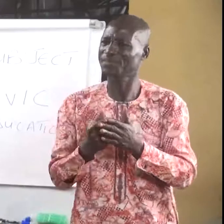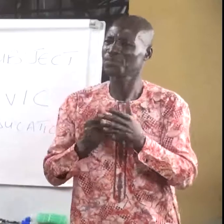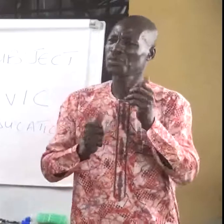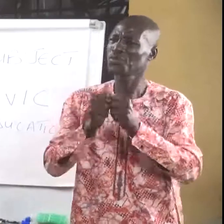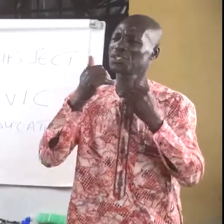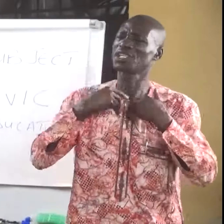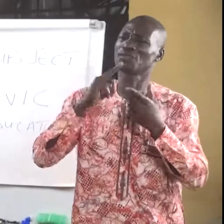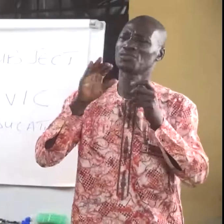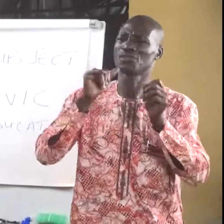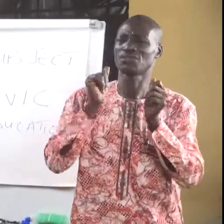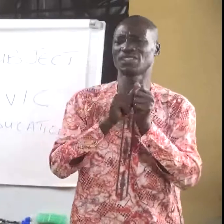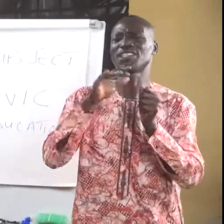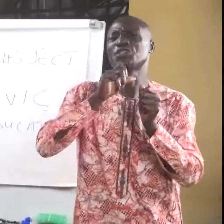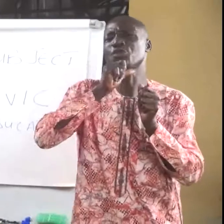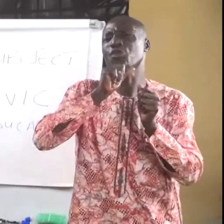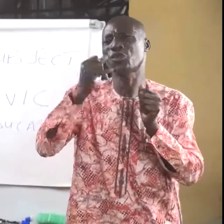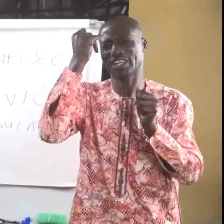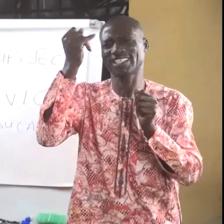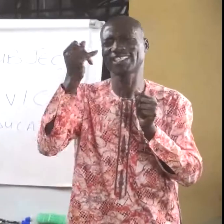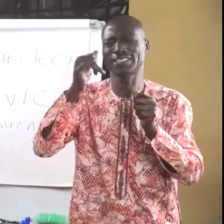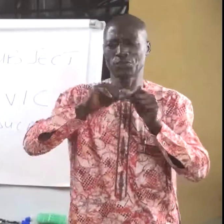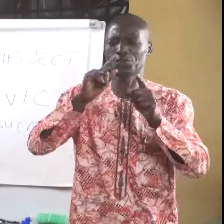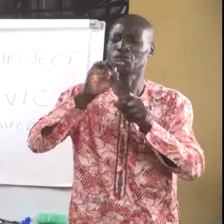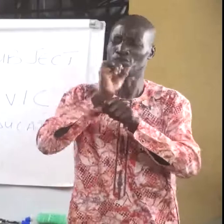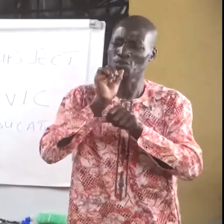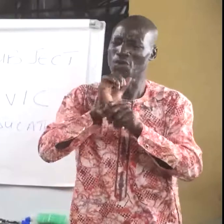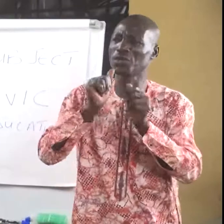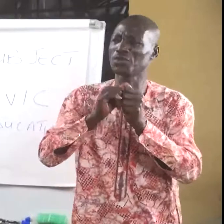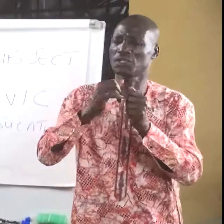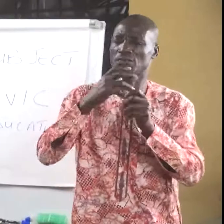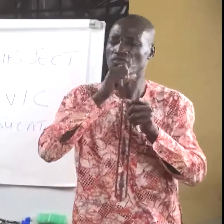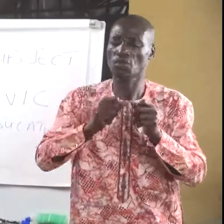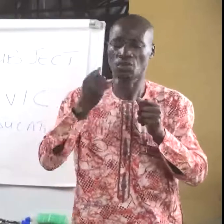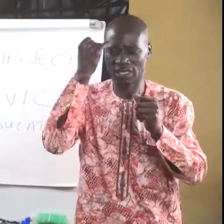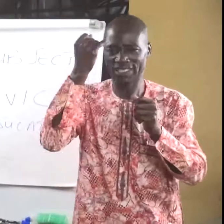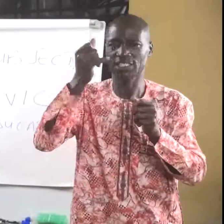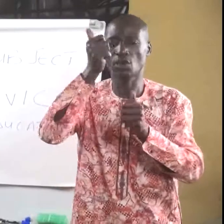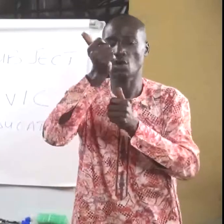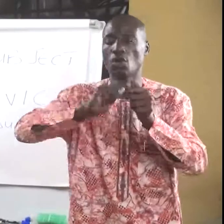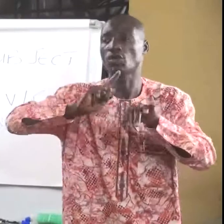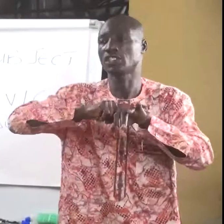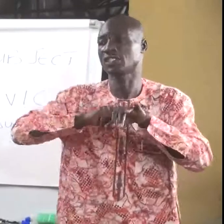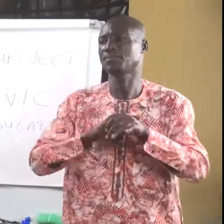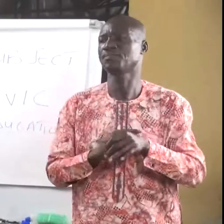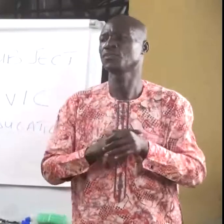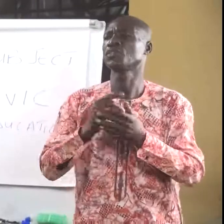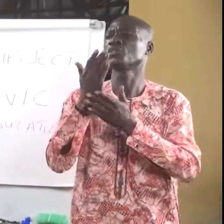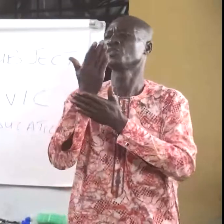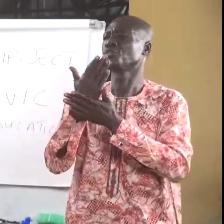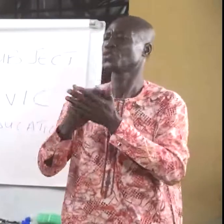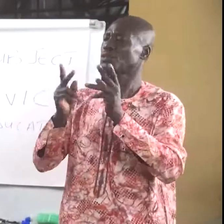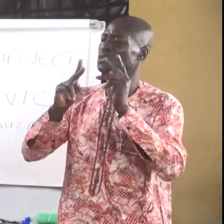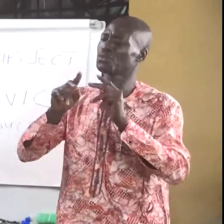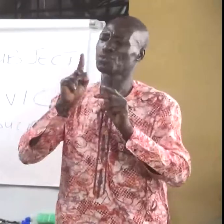problem, which they do not do invent doing new things. And I explained to you that some officers